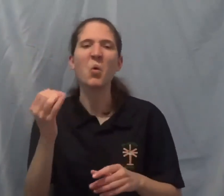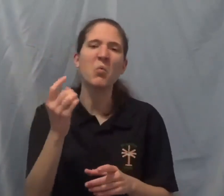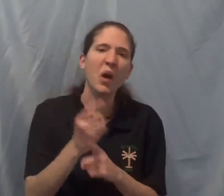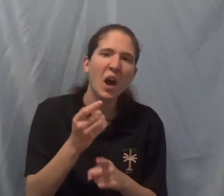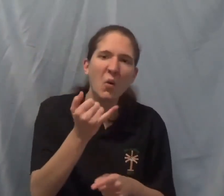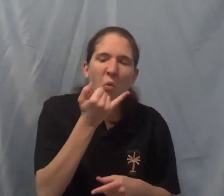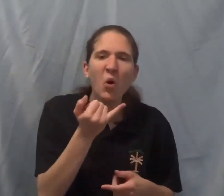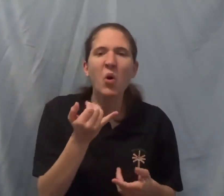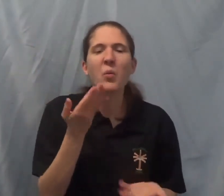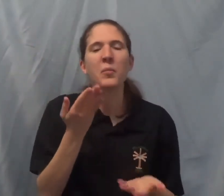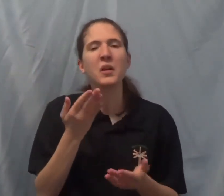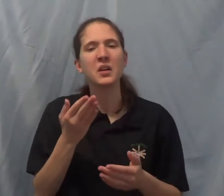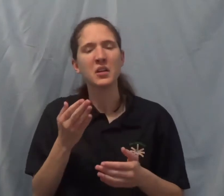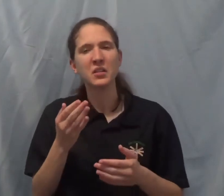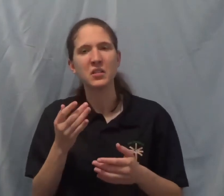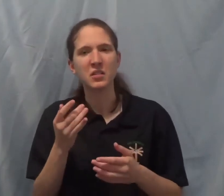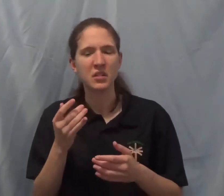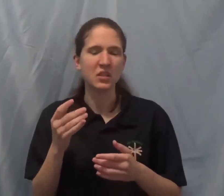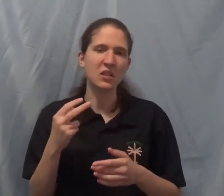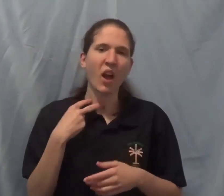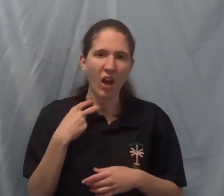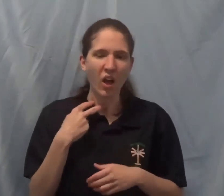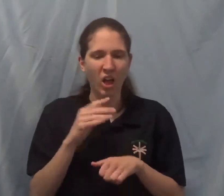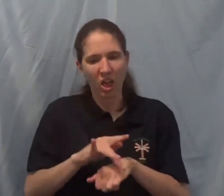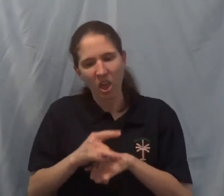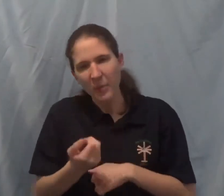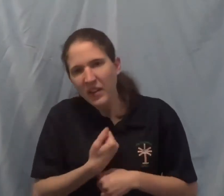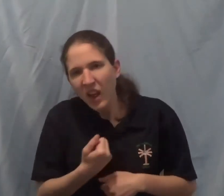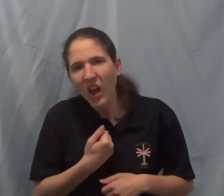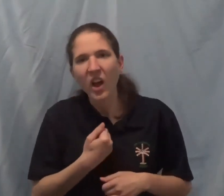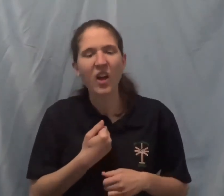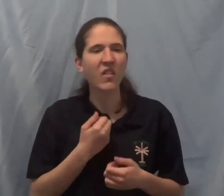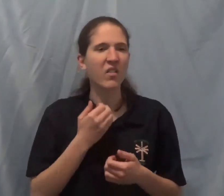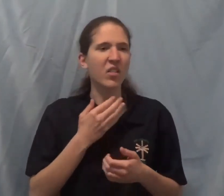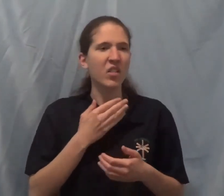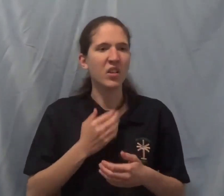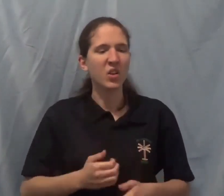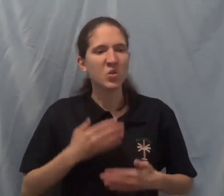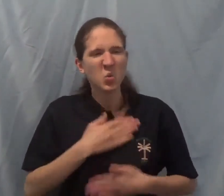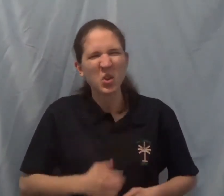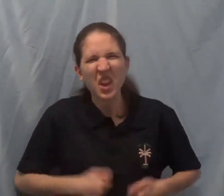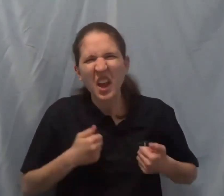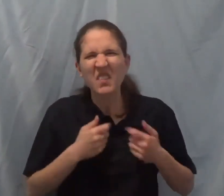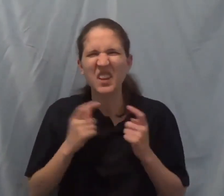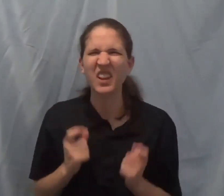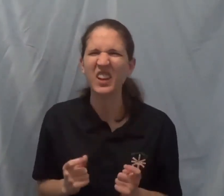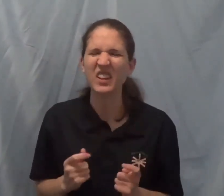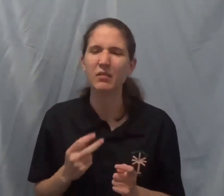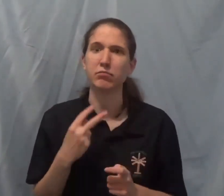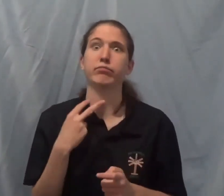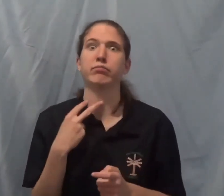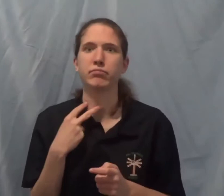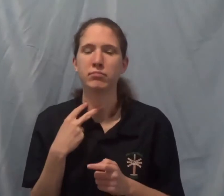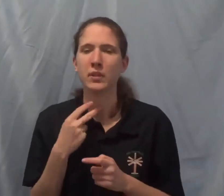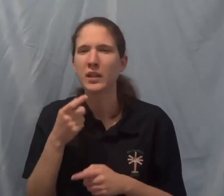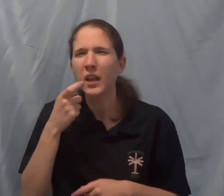mercy. And when he deals with the sick and when he deals with the sinful, different kinds of sicknesses, Jesus